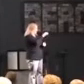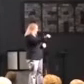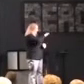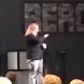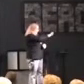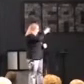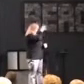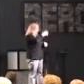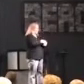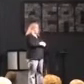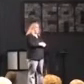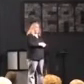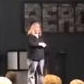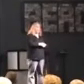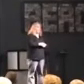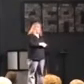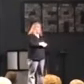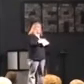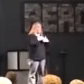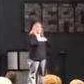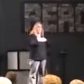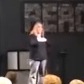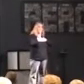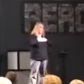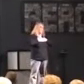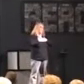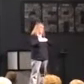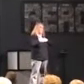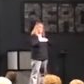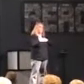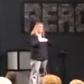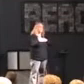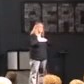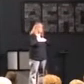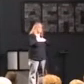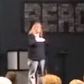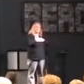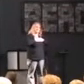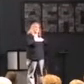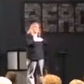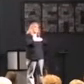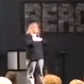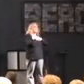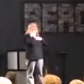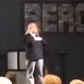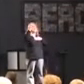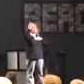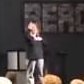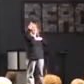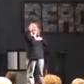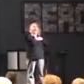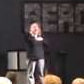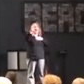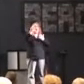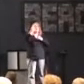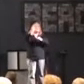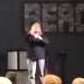you're like your dad?" No, I don't. Like my dad is exactly what I want to